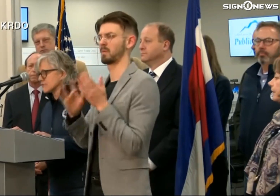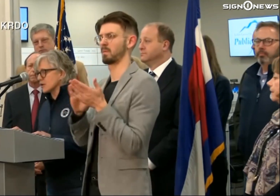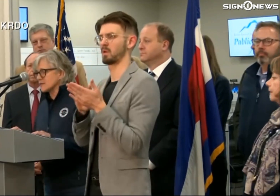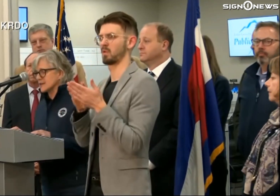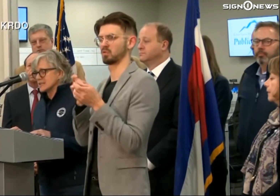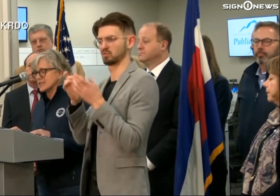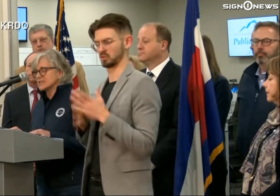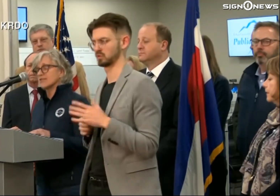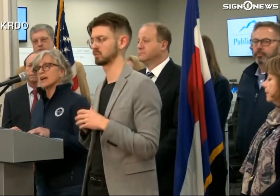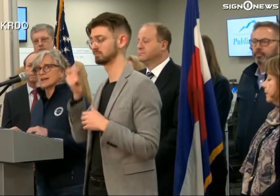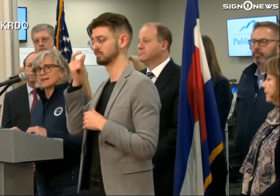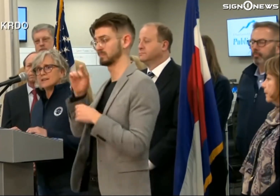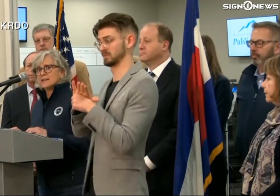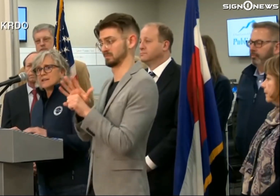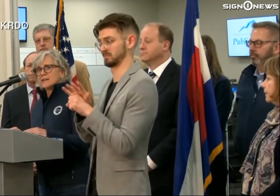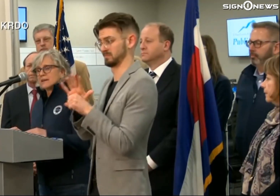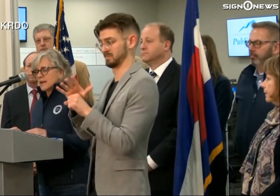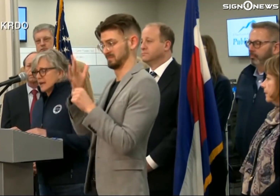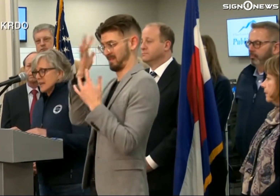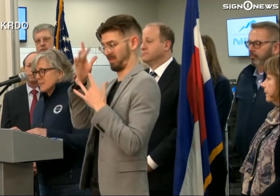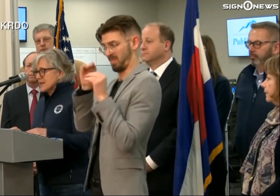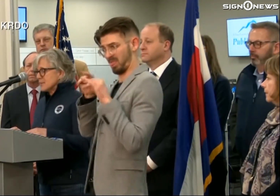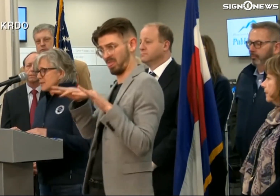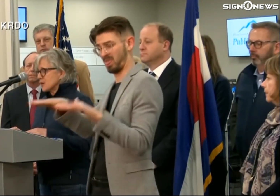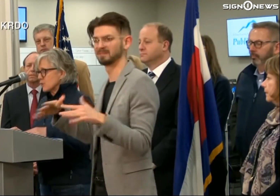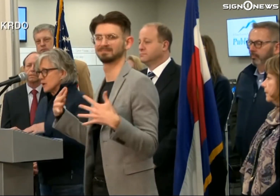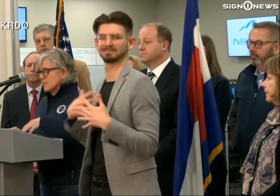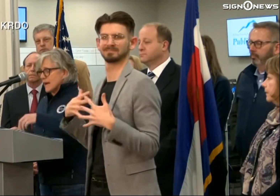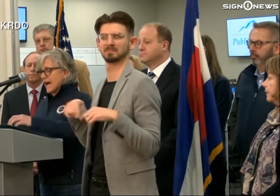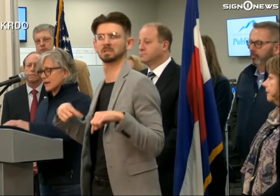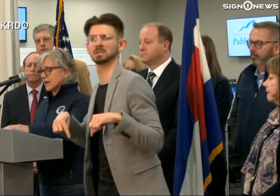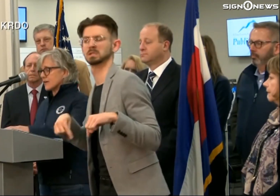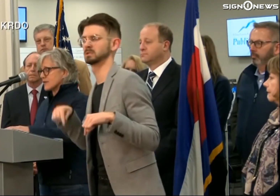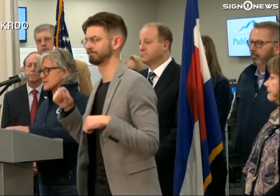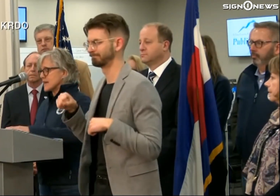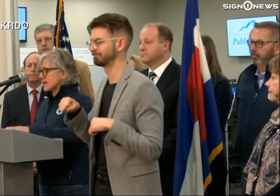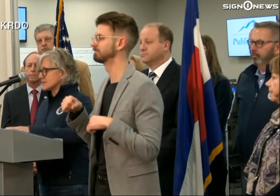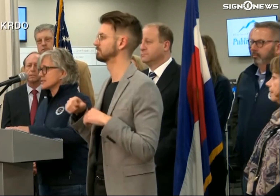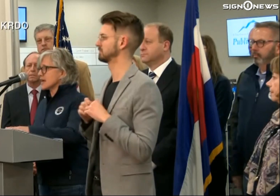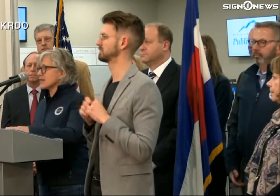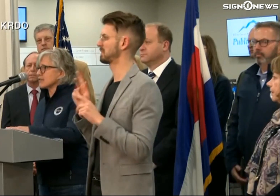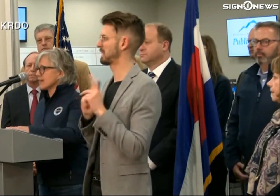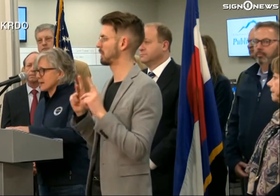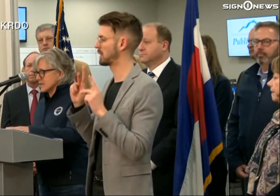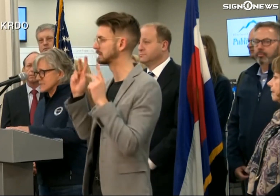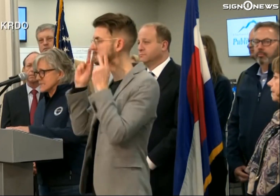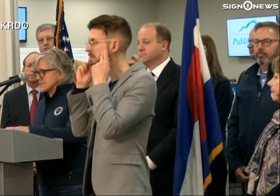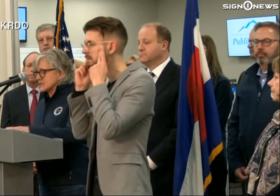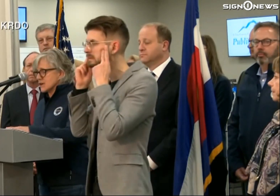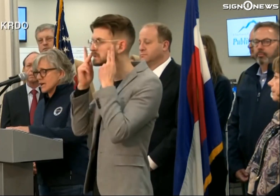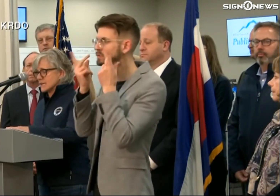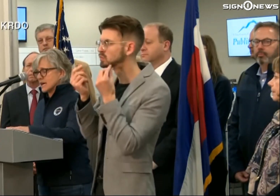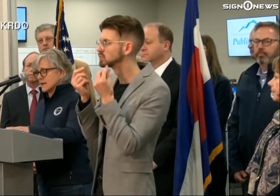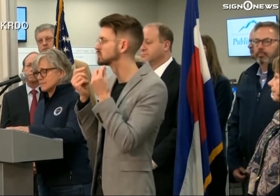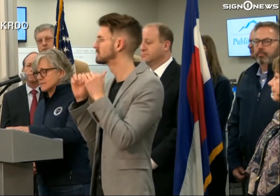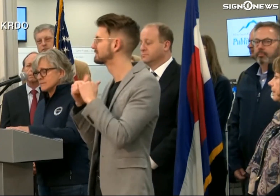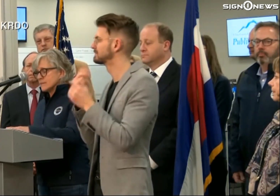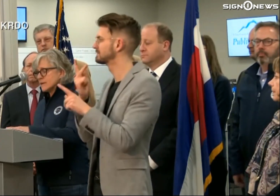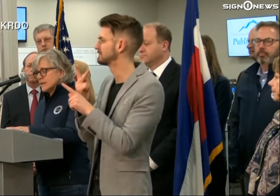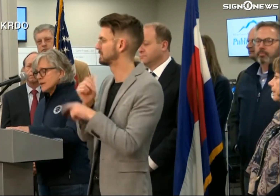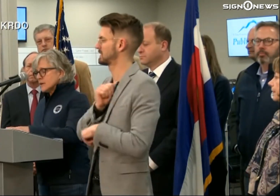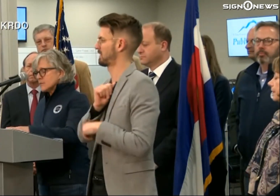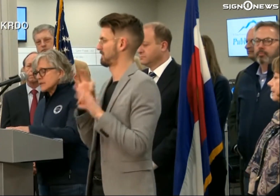continued spread of COVID-19 is frightening, and that many people are worried about how to care for themselves and their families in this trying